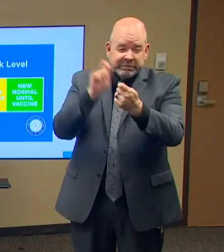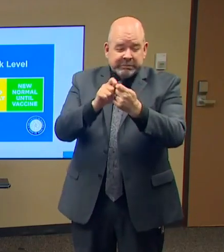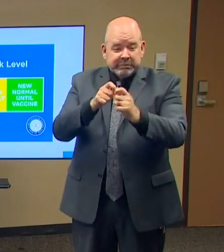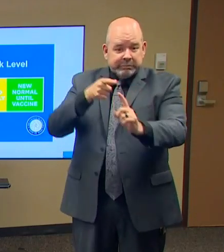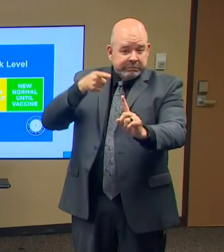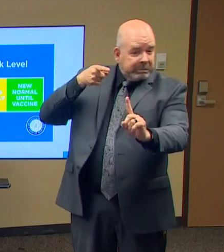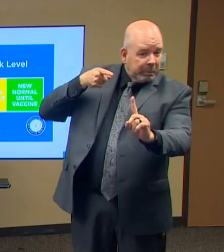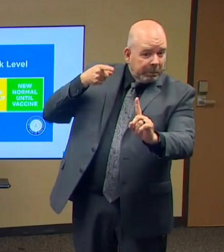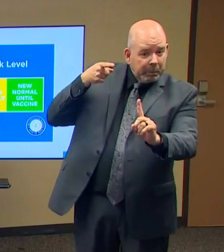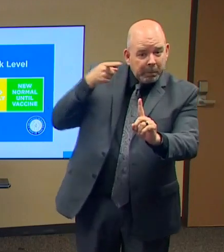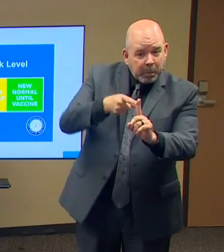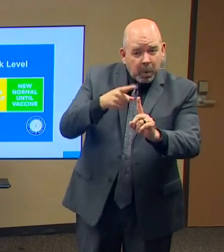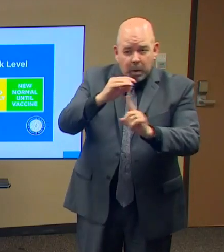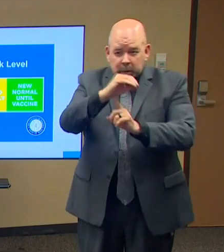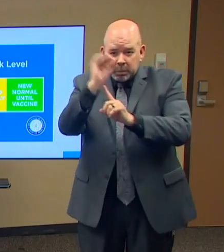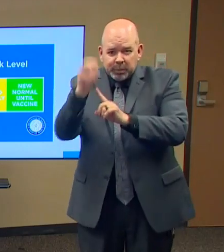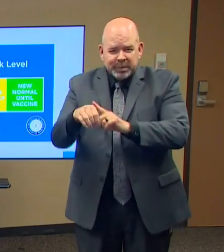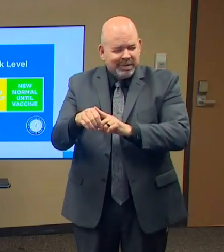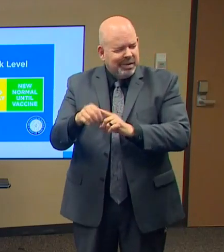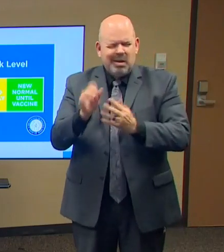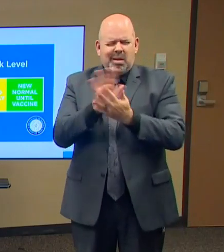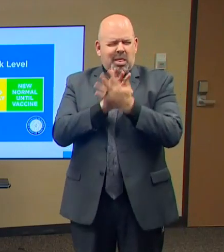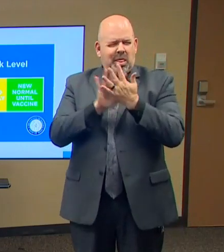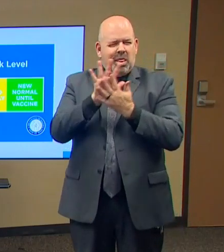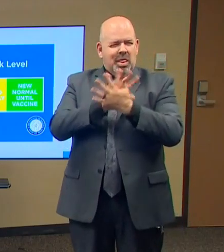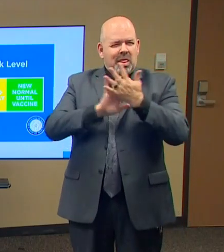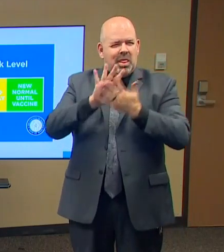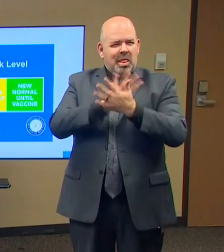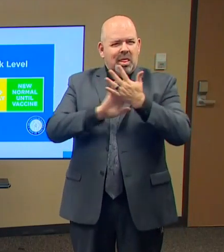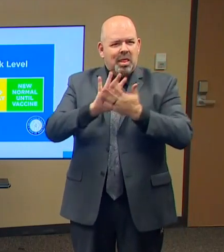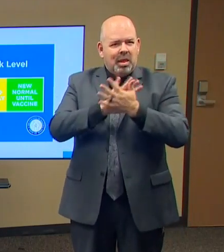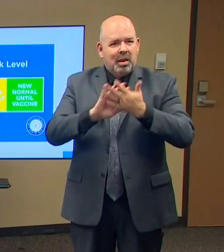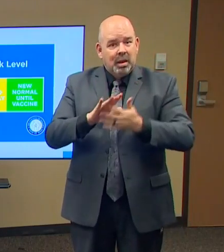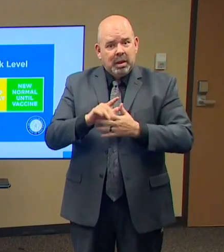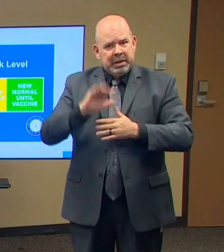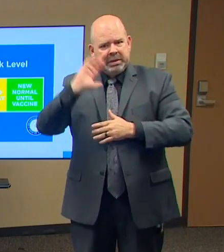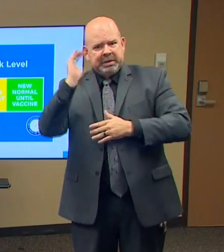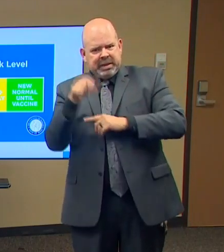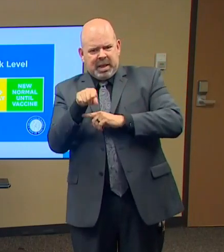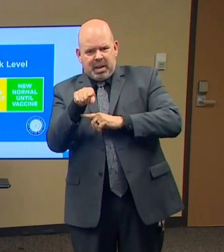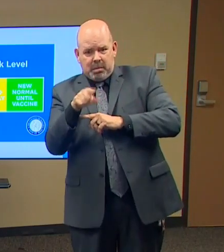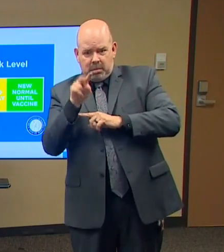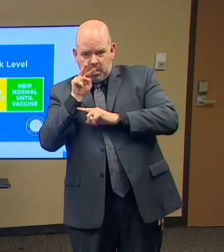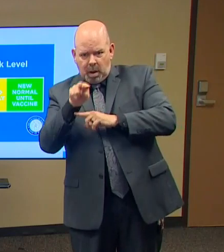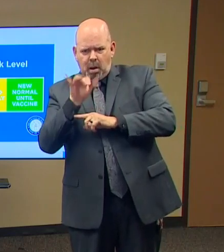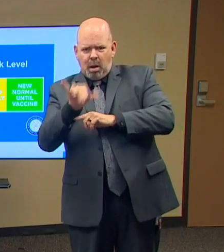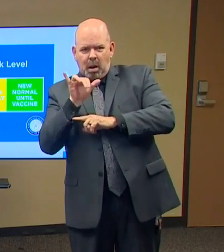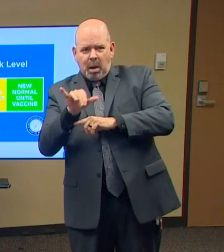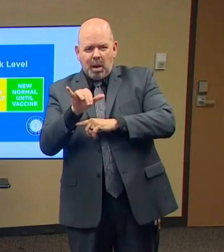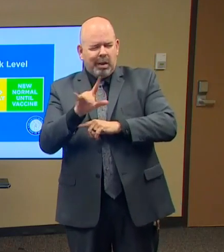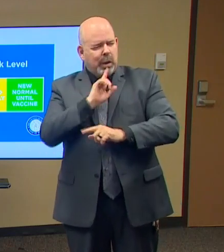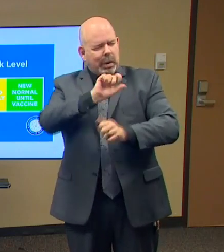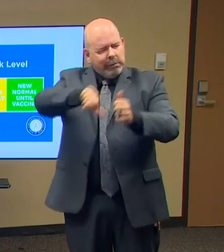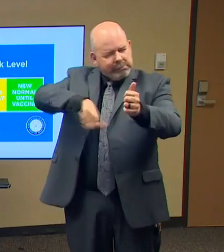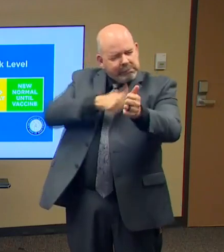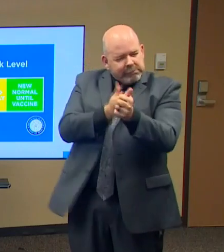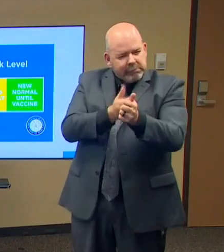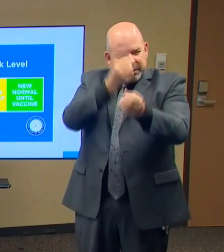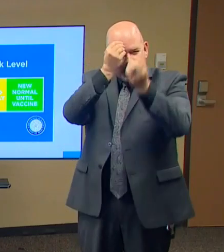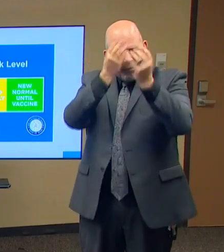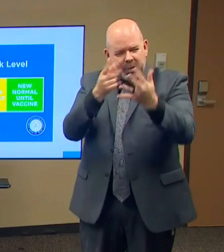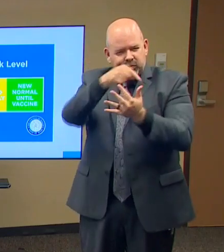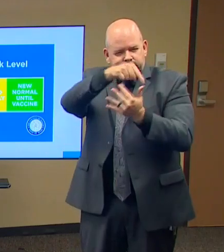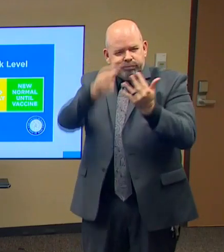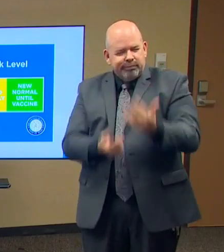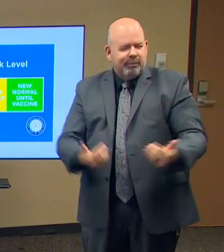key indicators that we put in there because, again, they're not as the key indicators that we're depending on are more independent of what testing